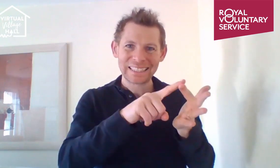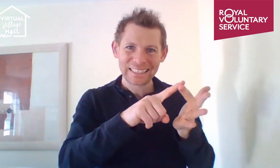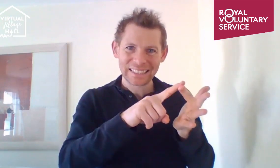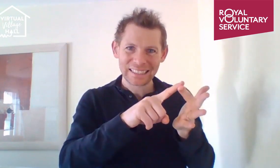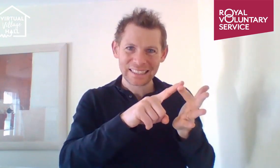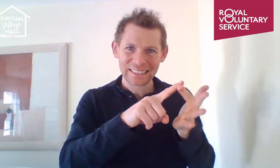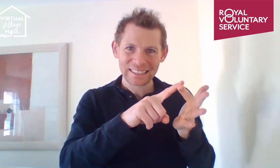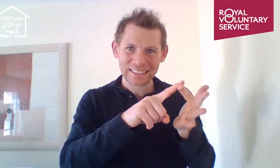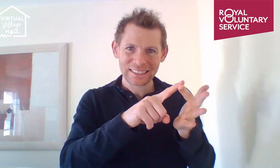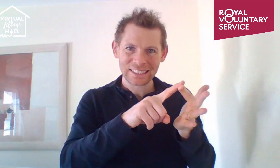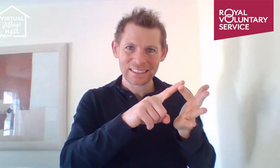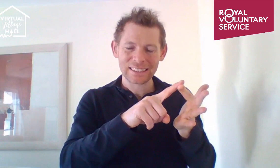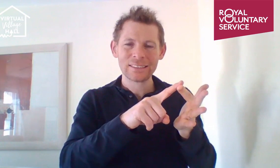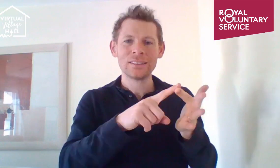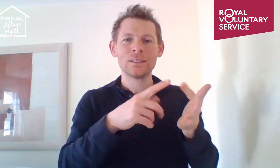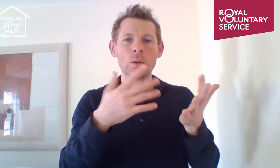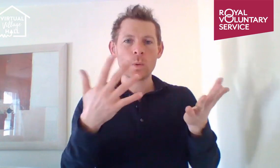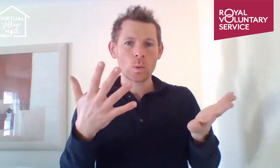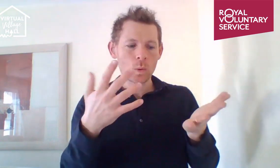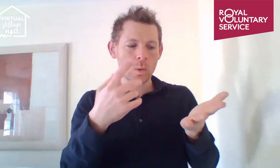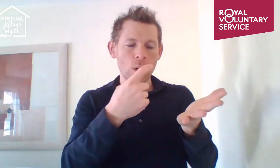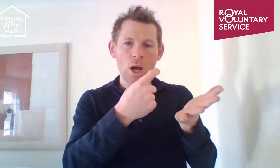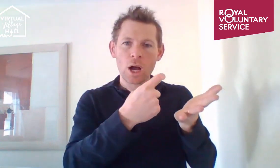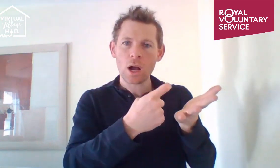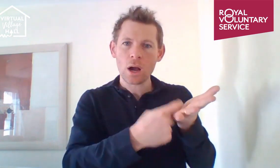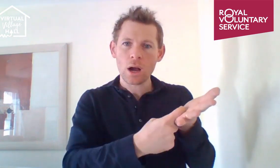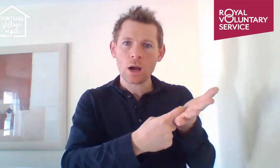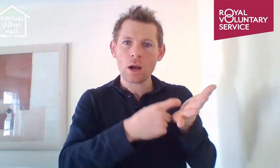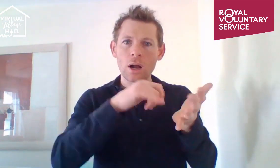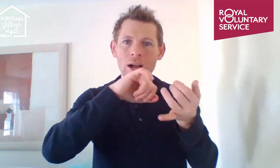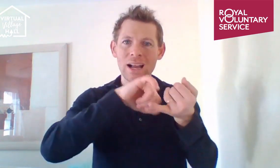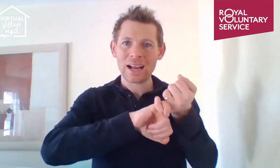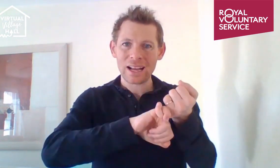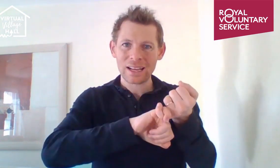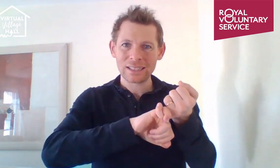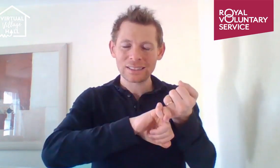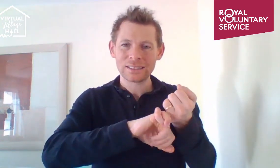So we have RE, or of course RS,